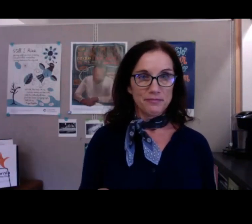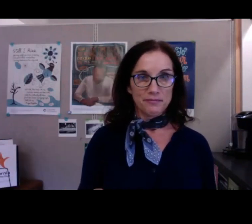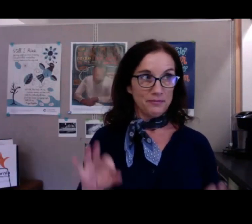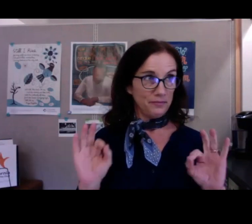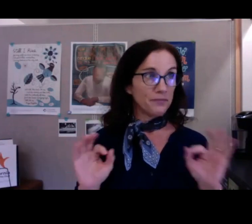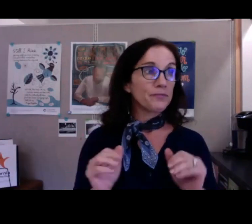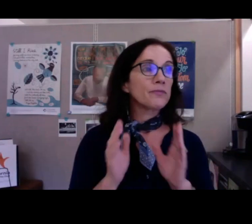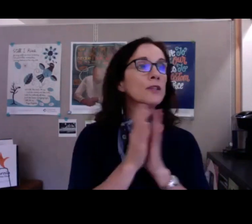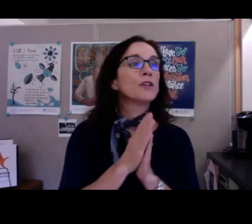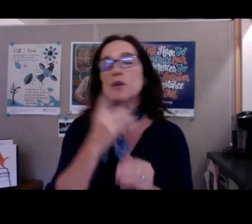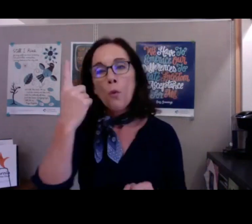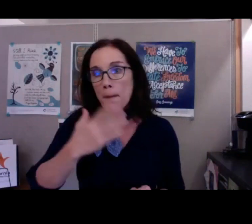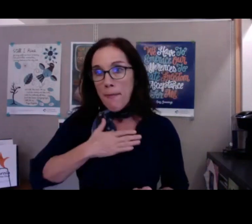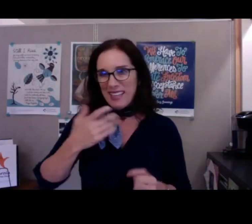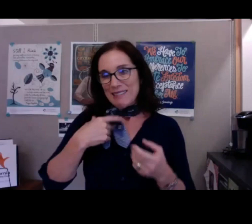English.